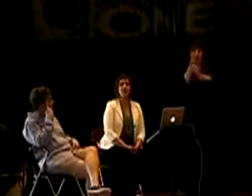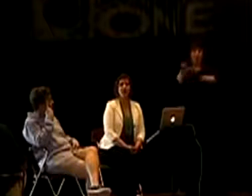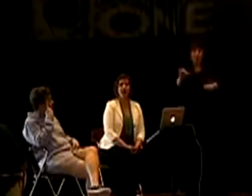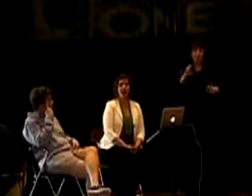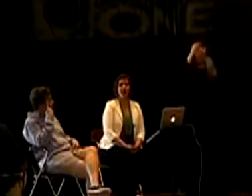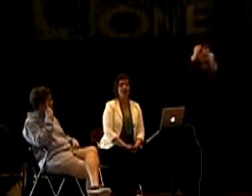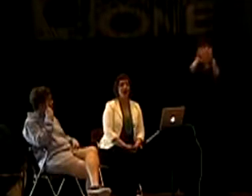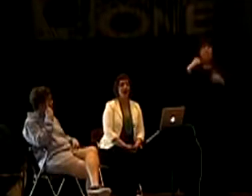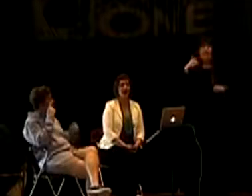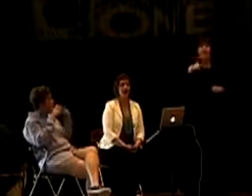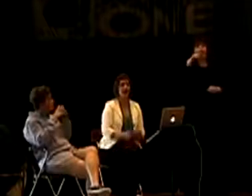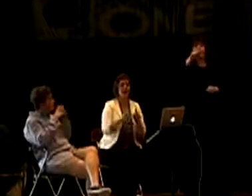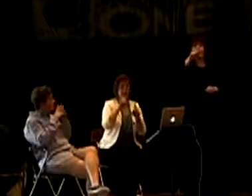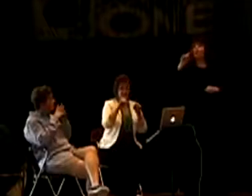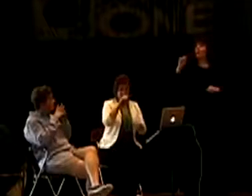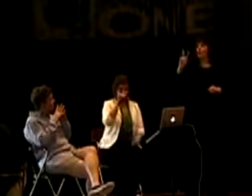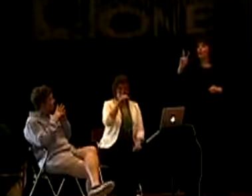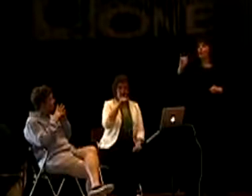the Twitter hashtag